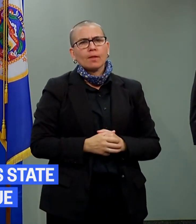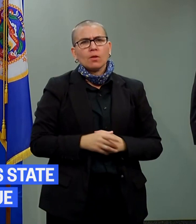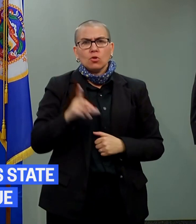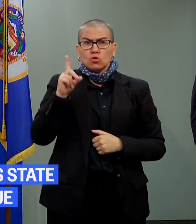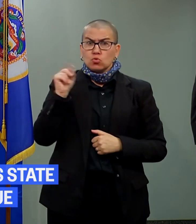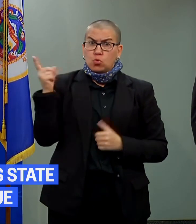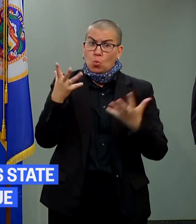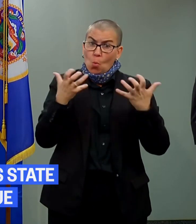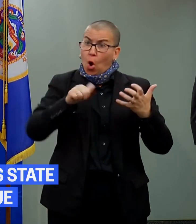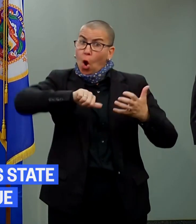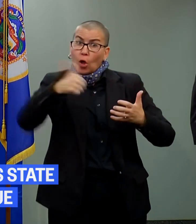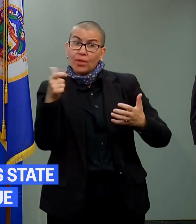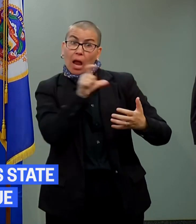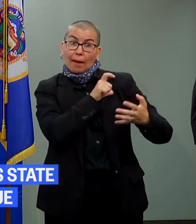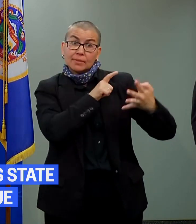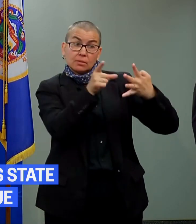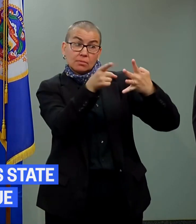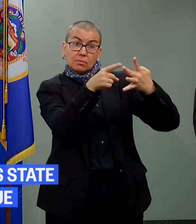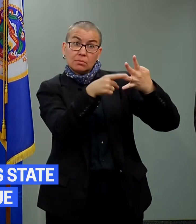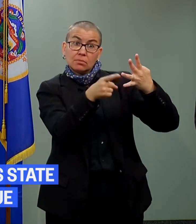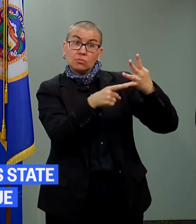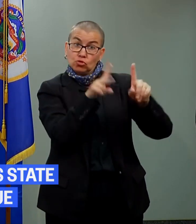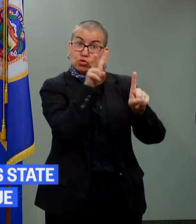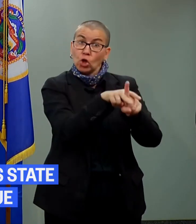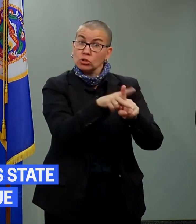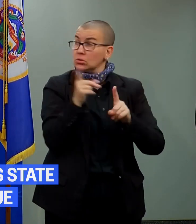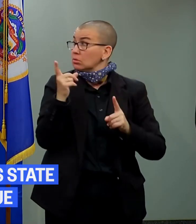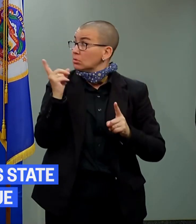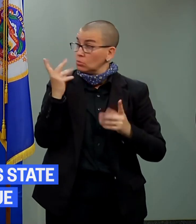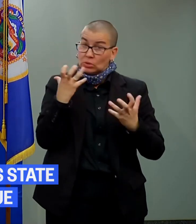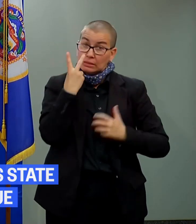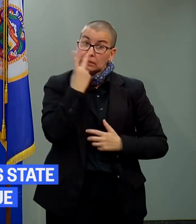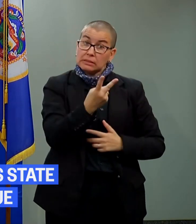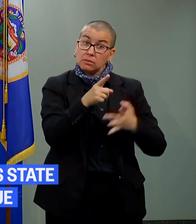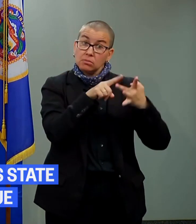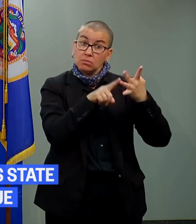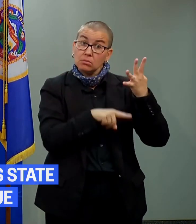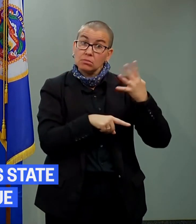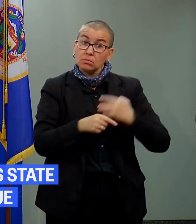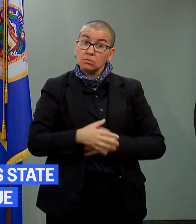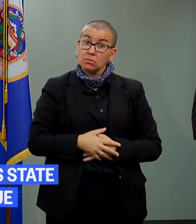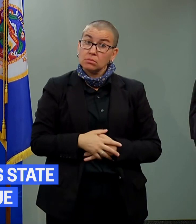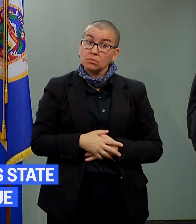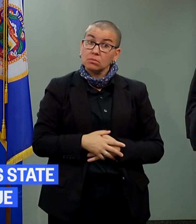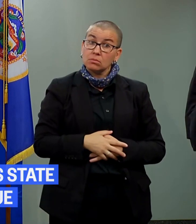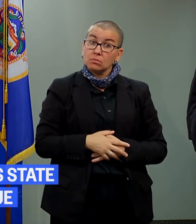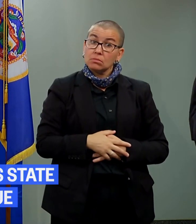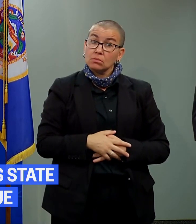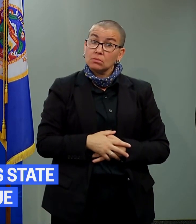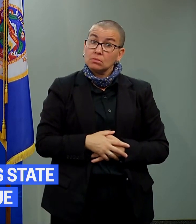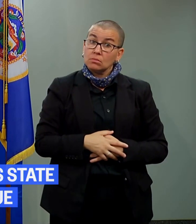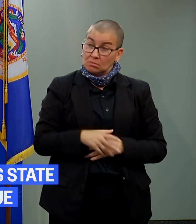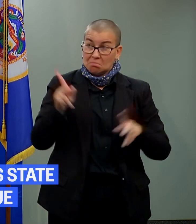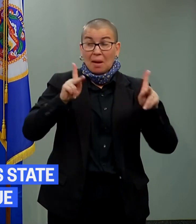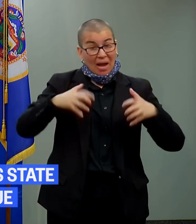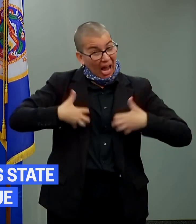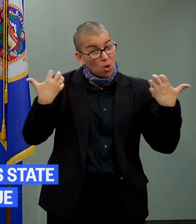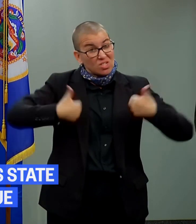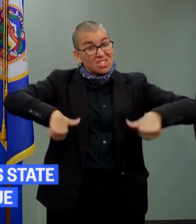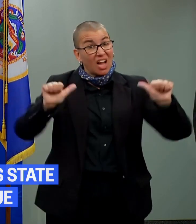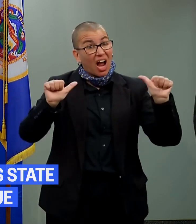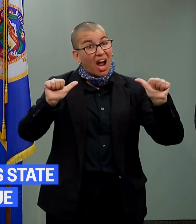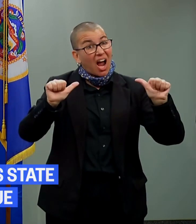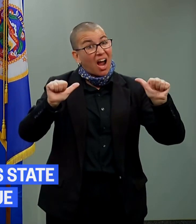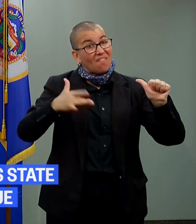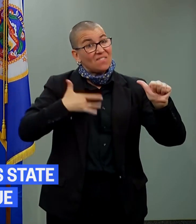3 officers charged? I mean, you mentioned waiting on process does tend to, rile people up somewhat. Do you think that will